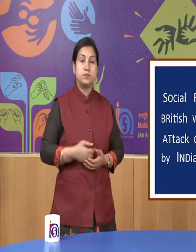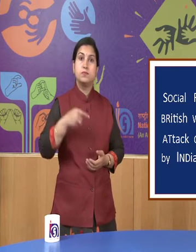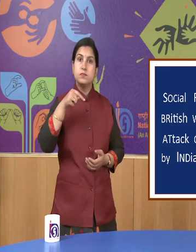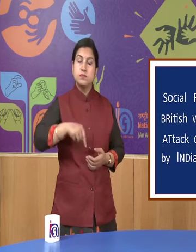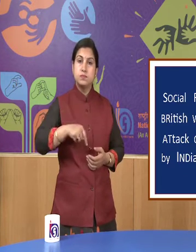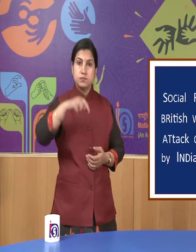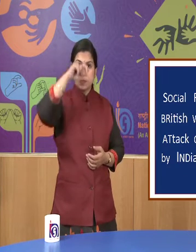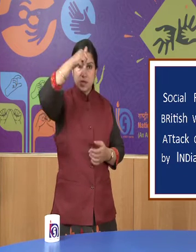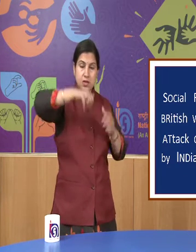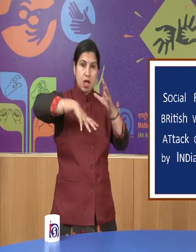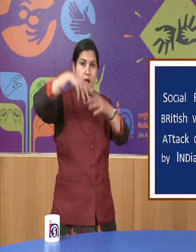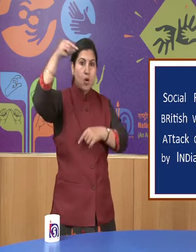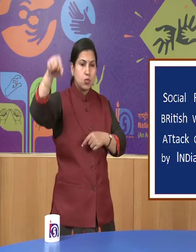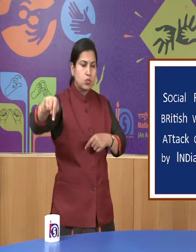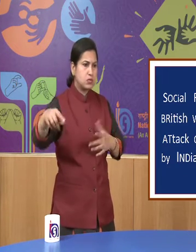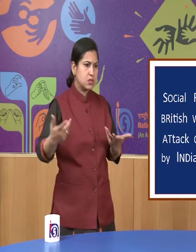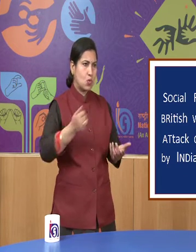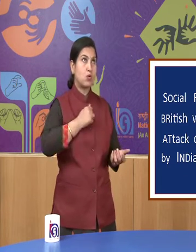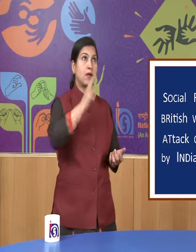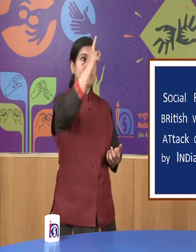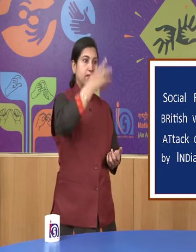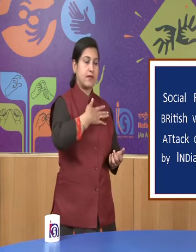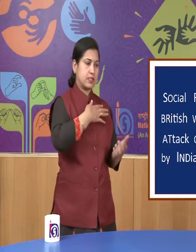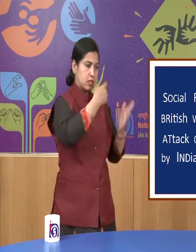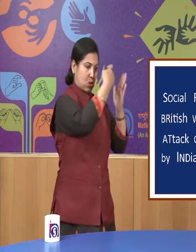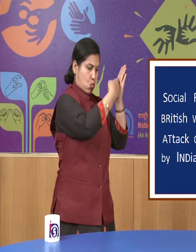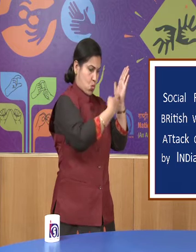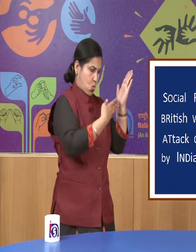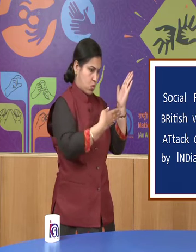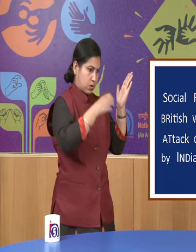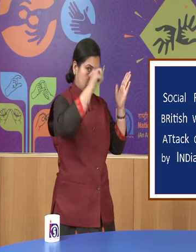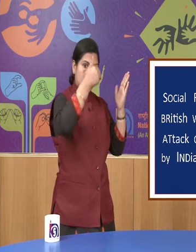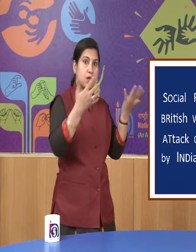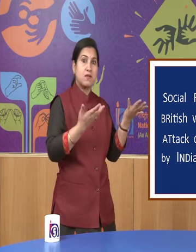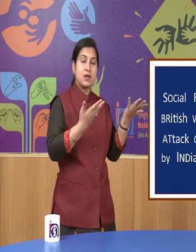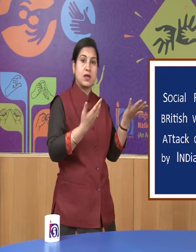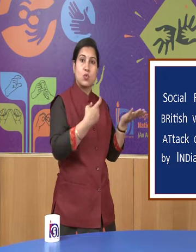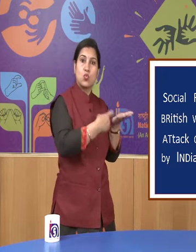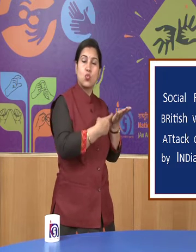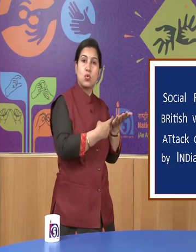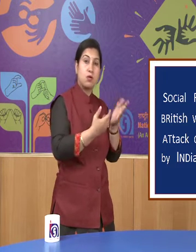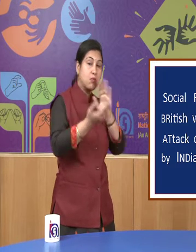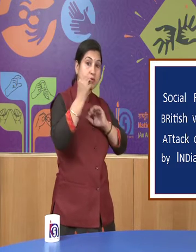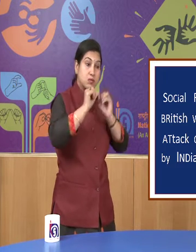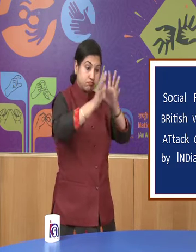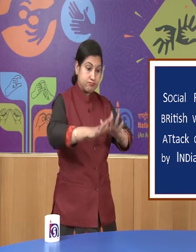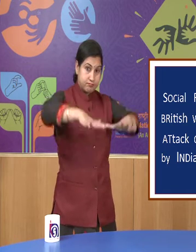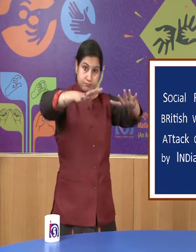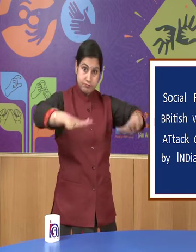This was seen as an attack on religion, as for most Indians, crossing the